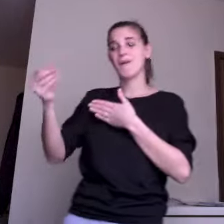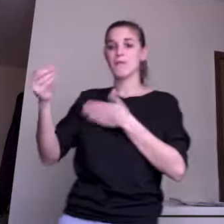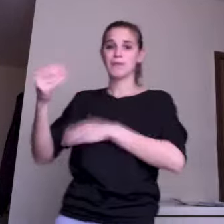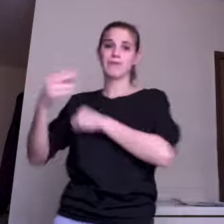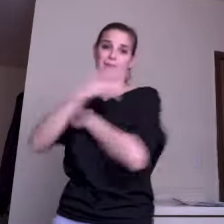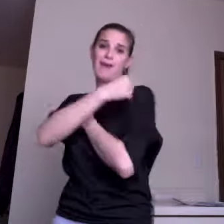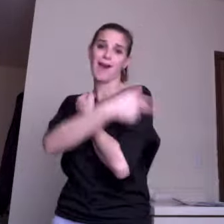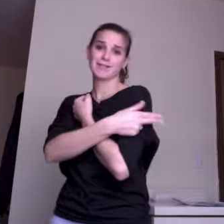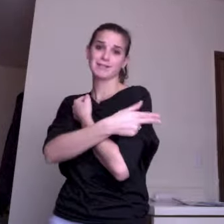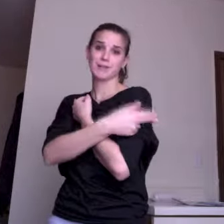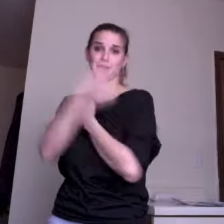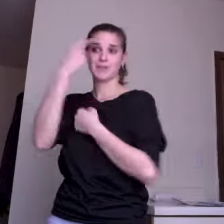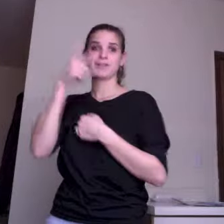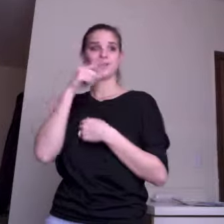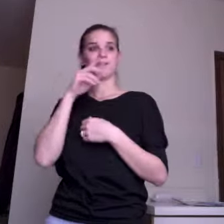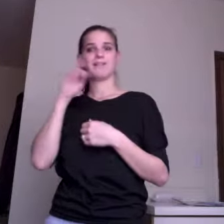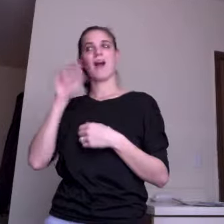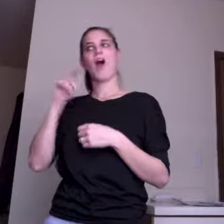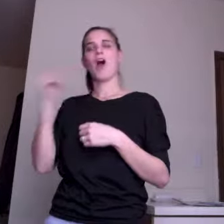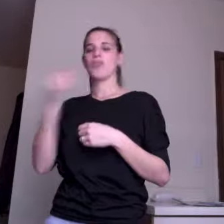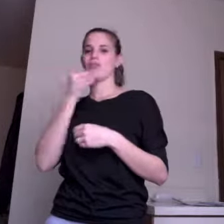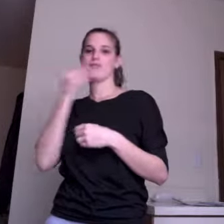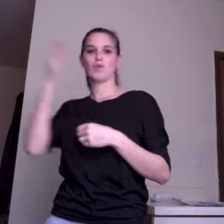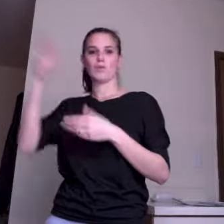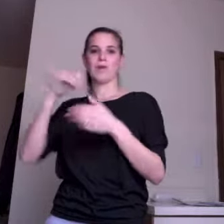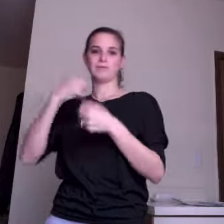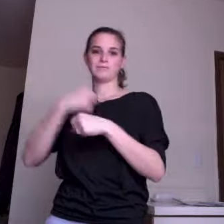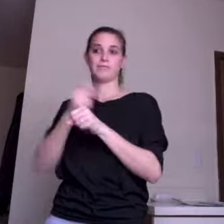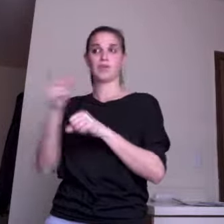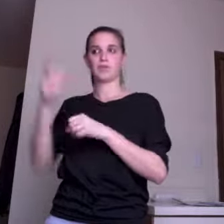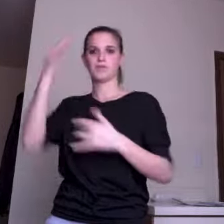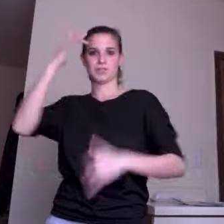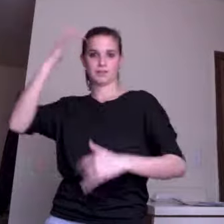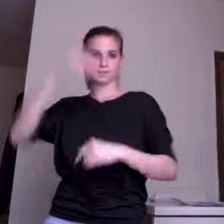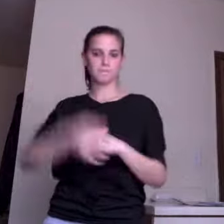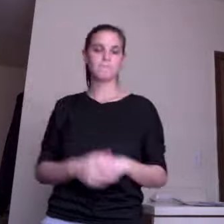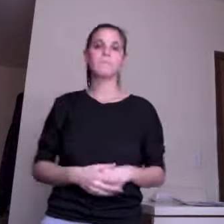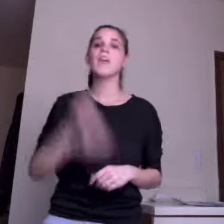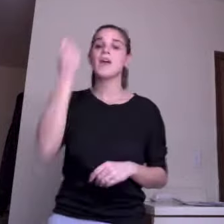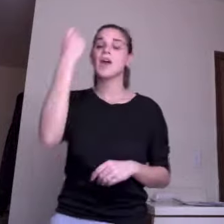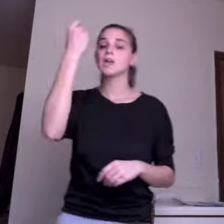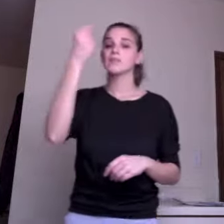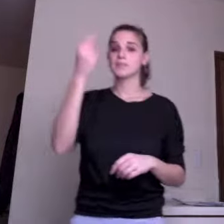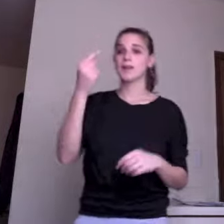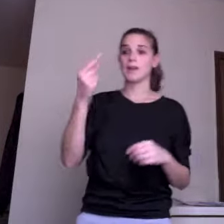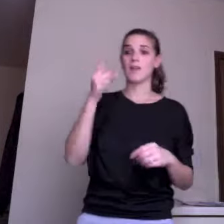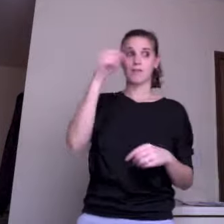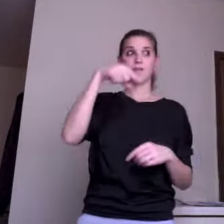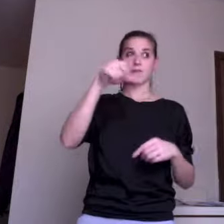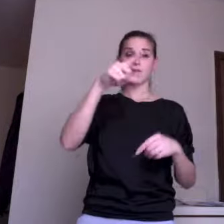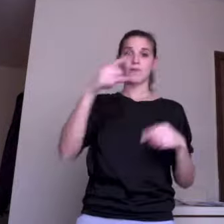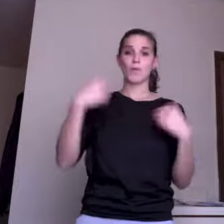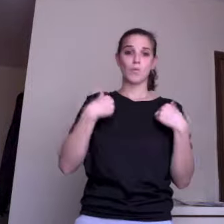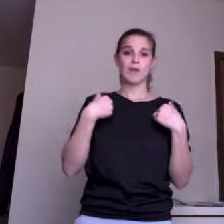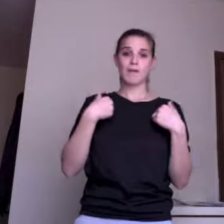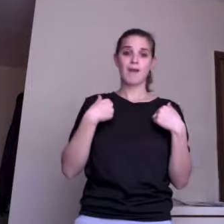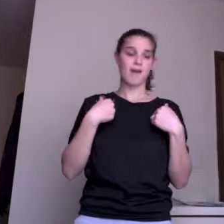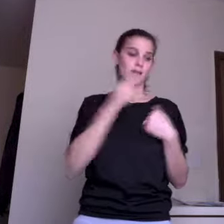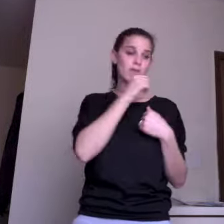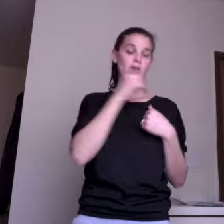Now I know definitely which one I would choose. I want you to know that there are farms out there, like Bill Keener and Sequatchie Coast Farms in Tennessee, whose cows do eat grass